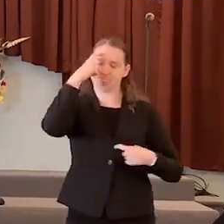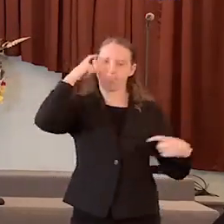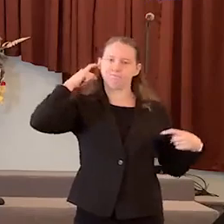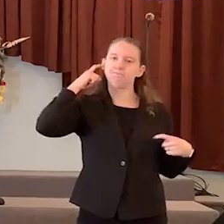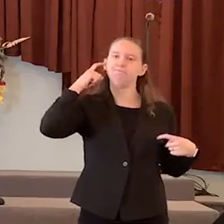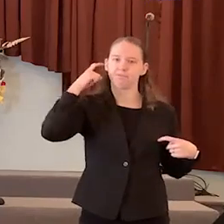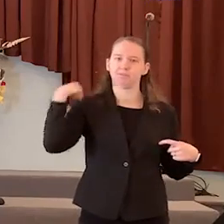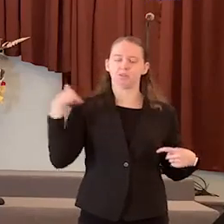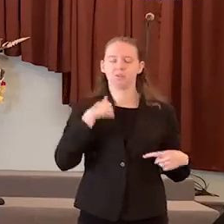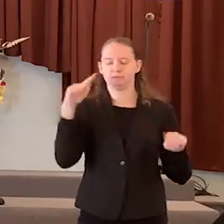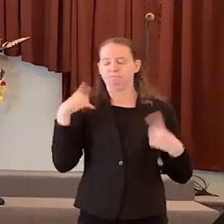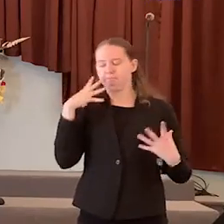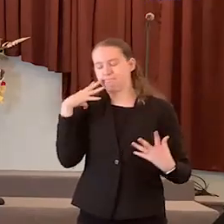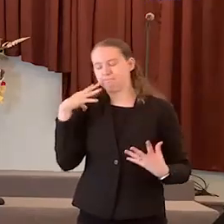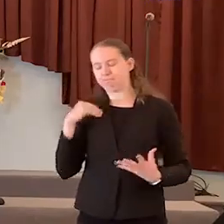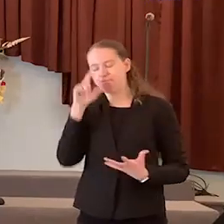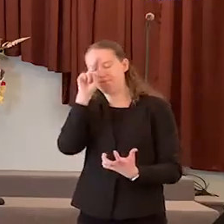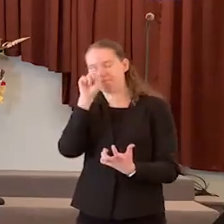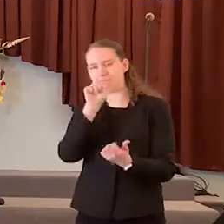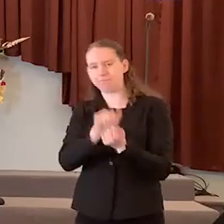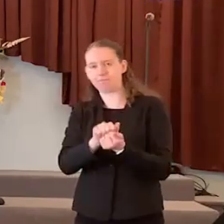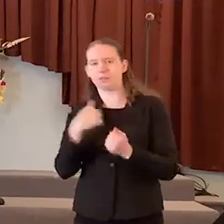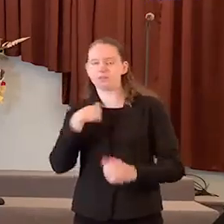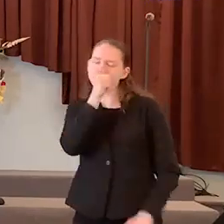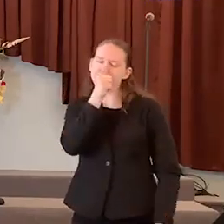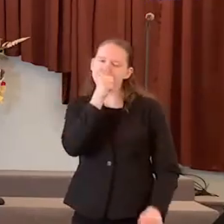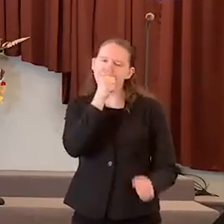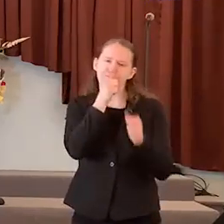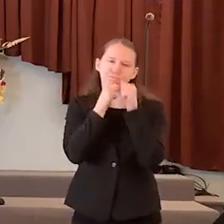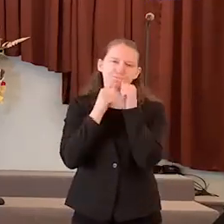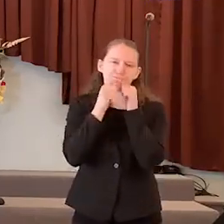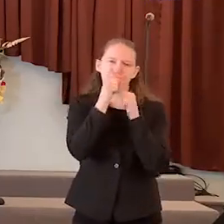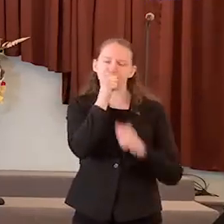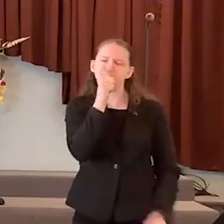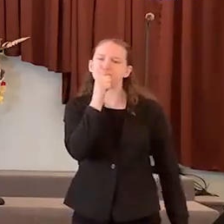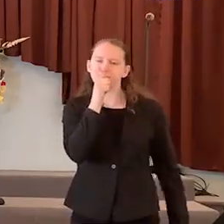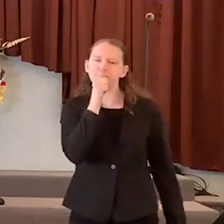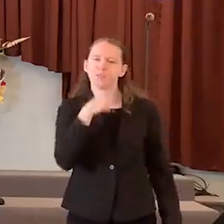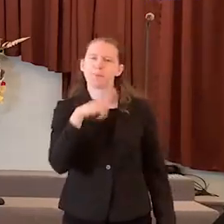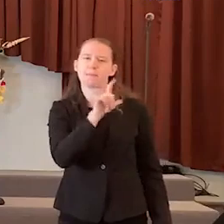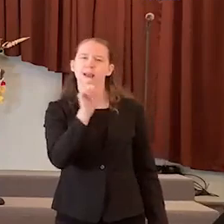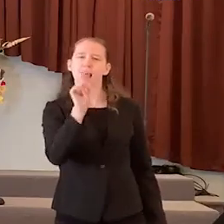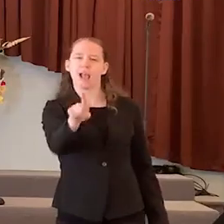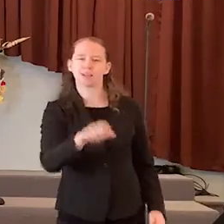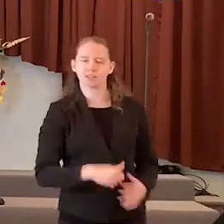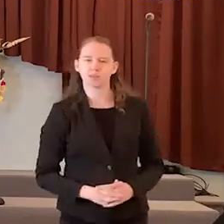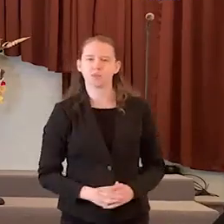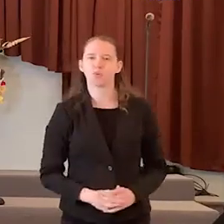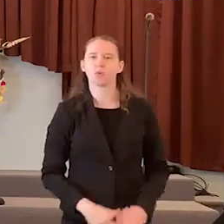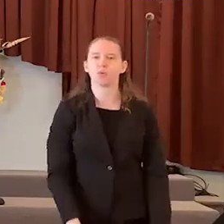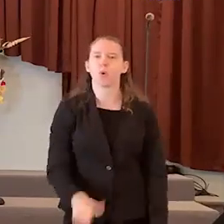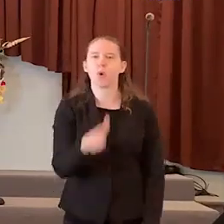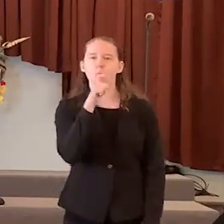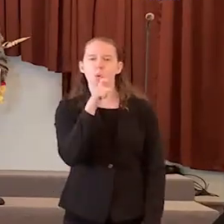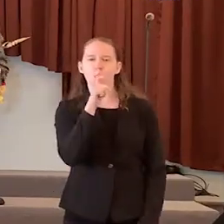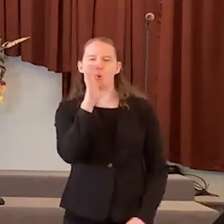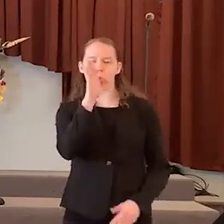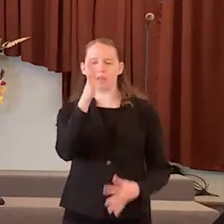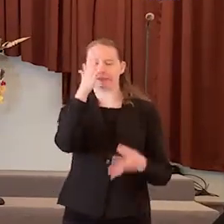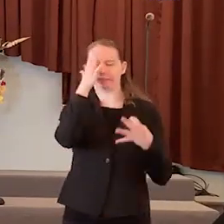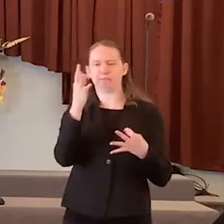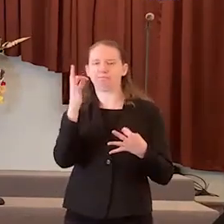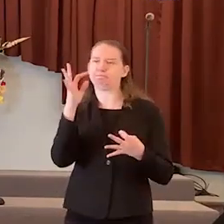been sedated asleep, barely hanging on to life. But my question is, who will be the one who will come along